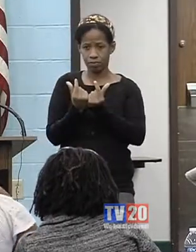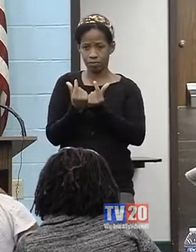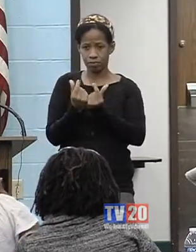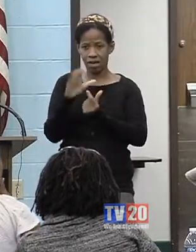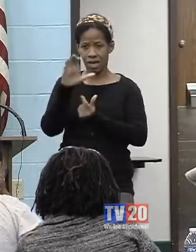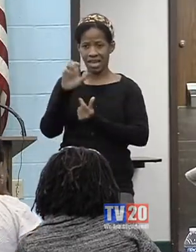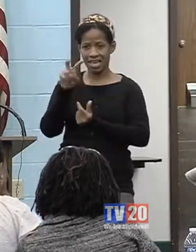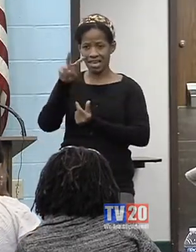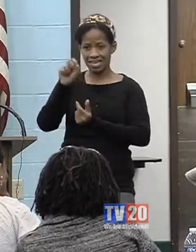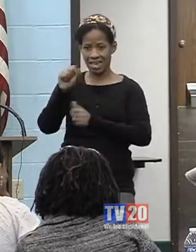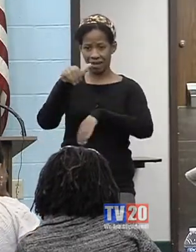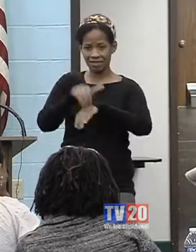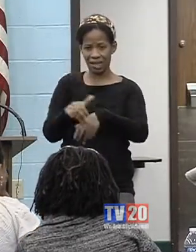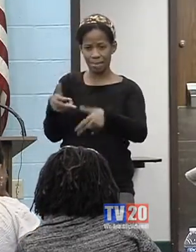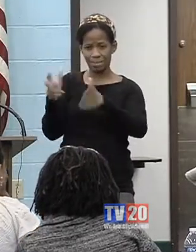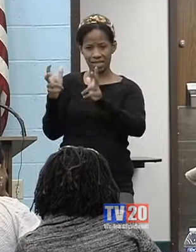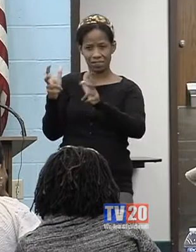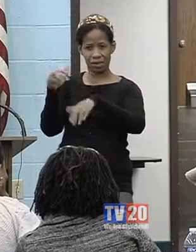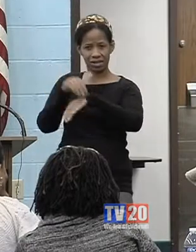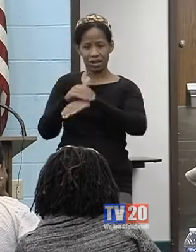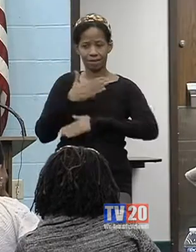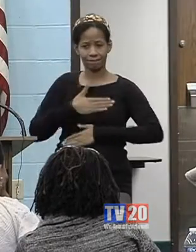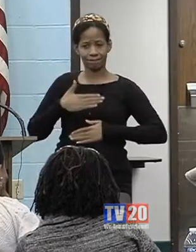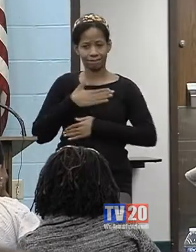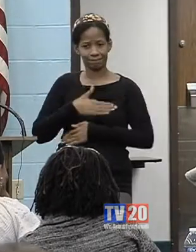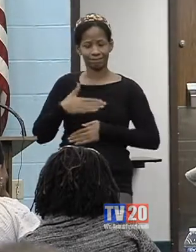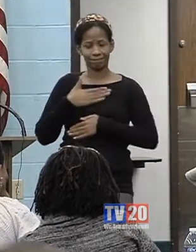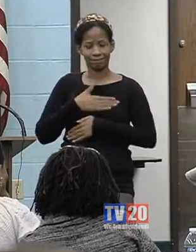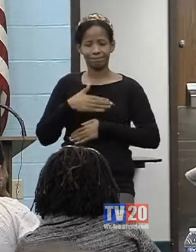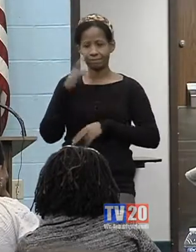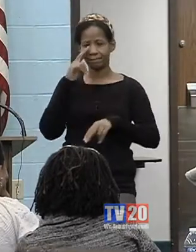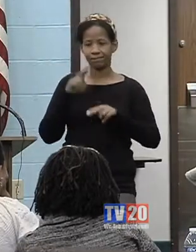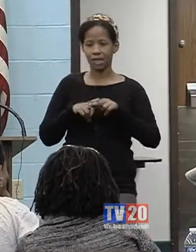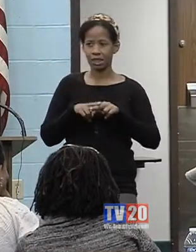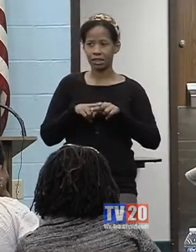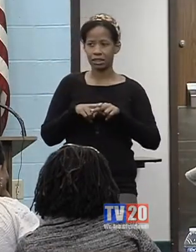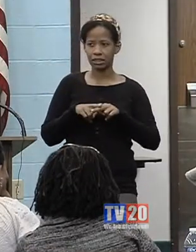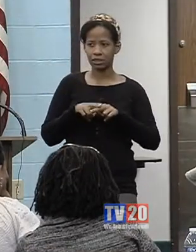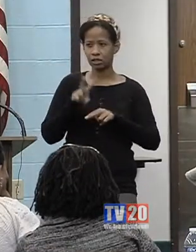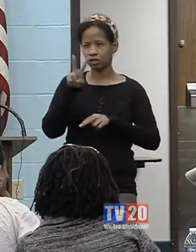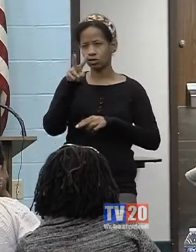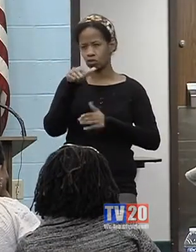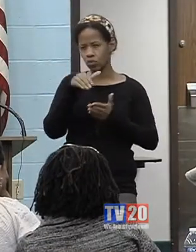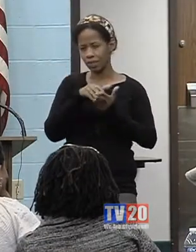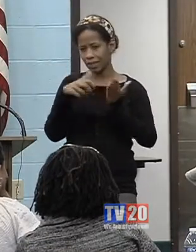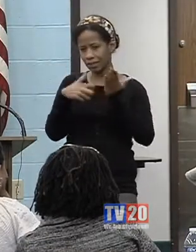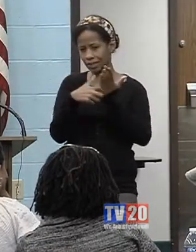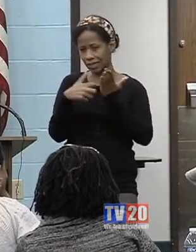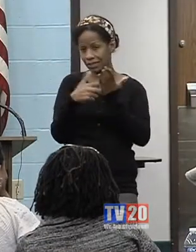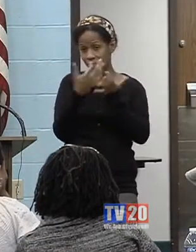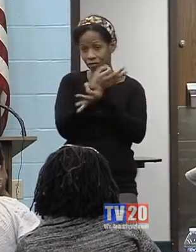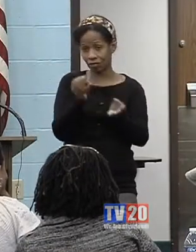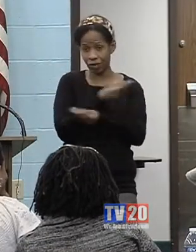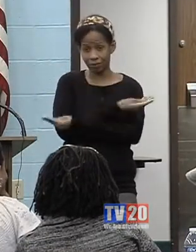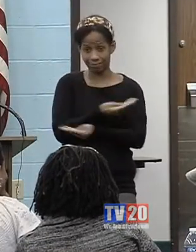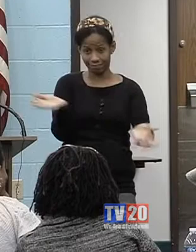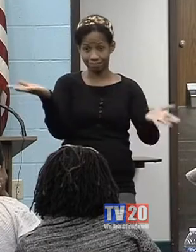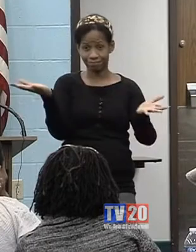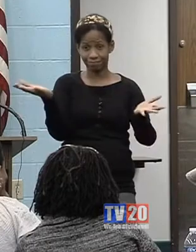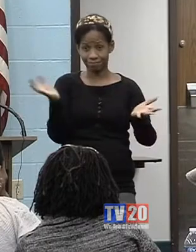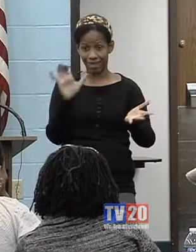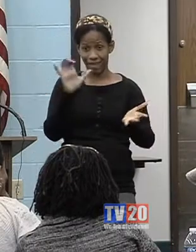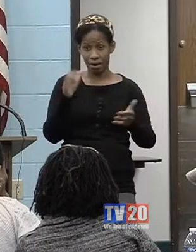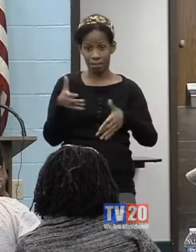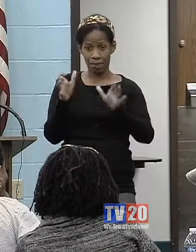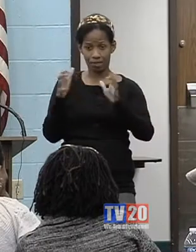Calves Night Out. So the Cleveland Clergy Alliance has secured more than 2,000 tickets, free tickets.